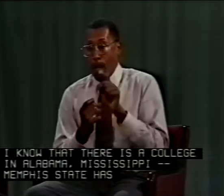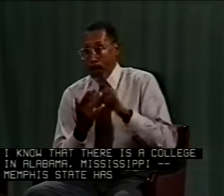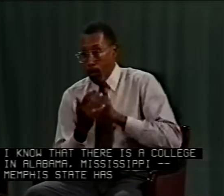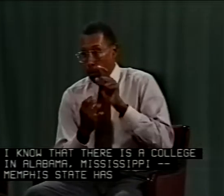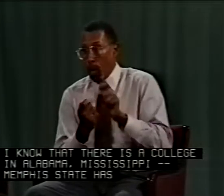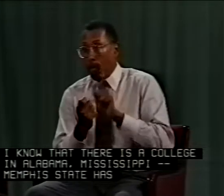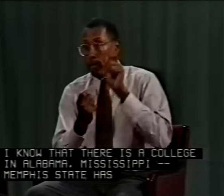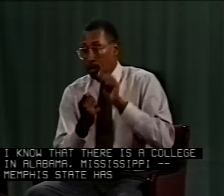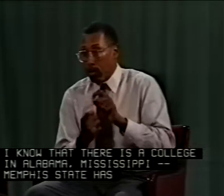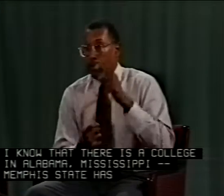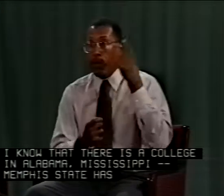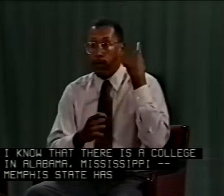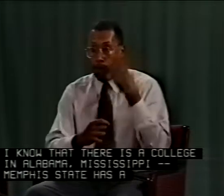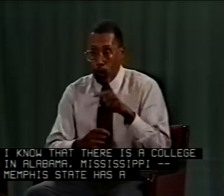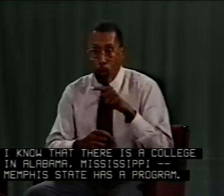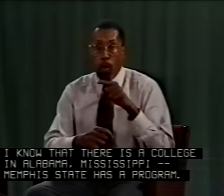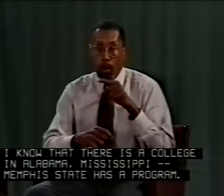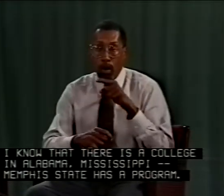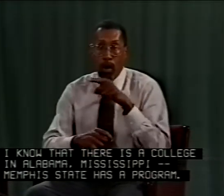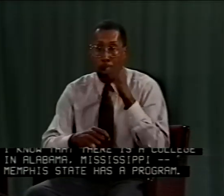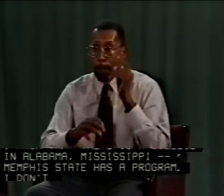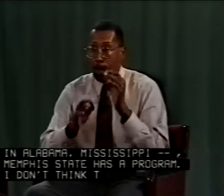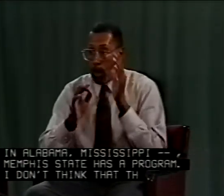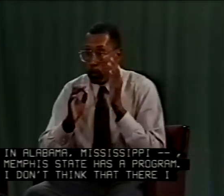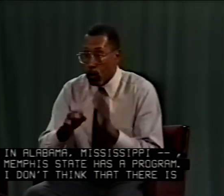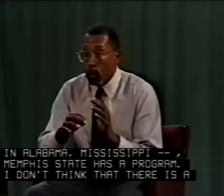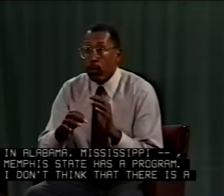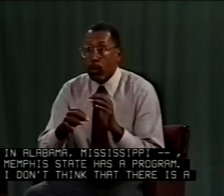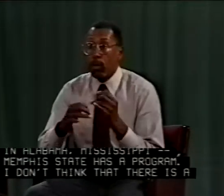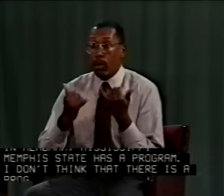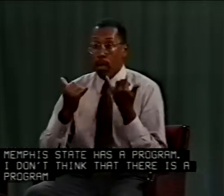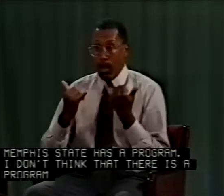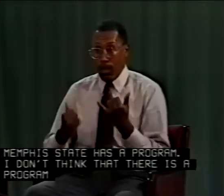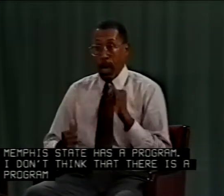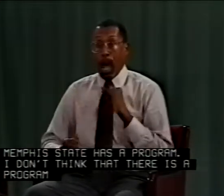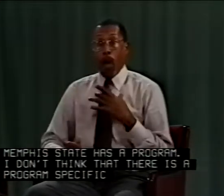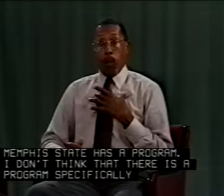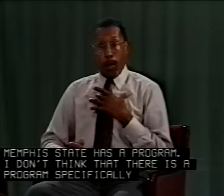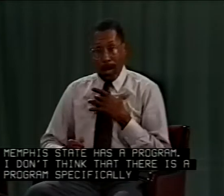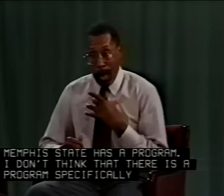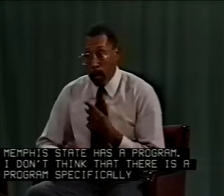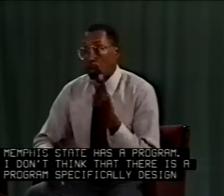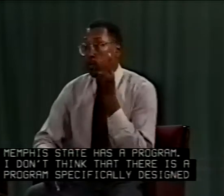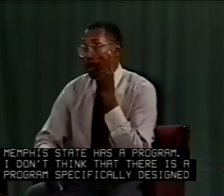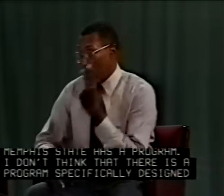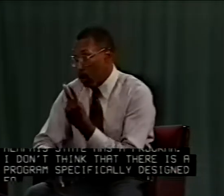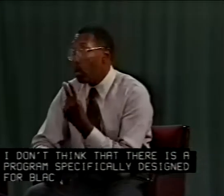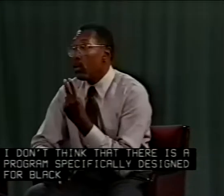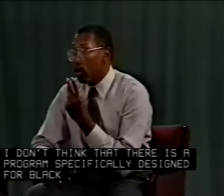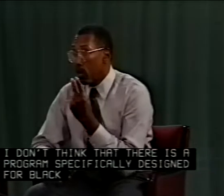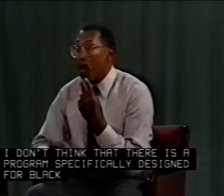I don't think that there's a program specifically designed for black interpreters. Now, I would like to see